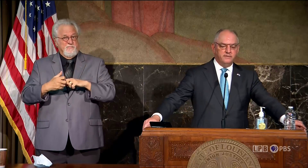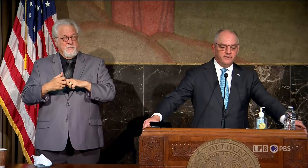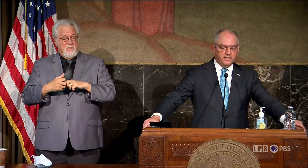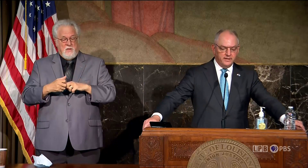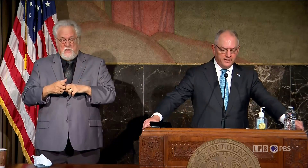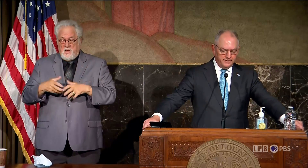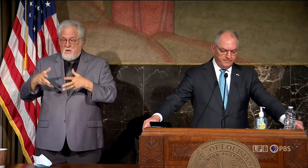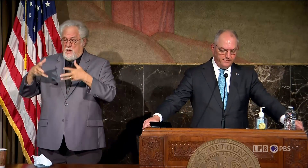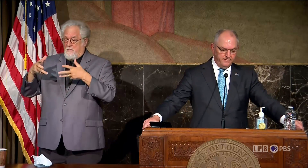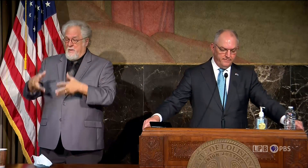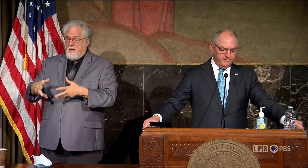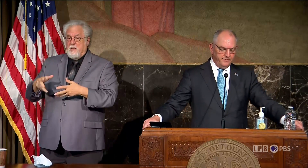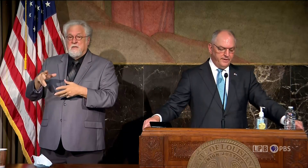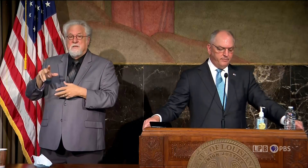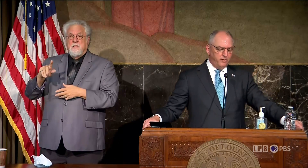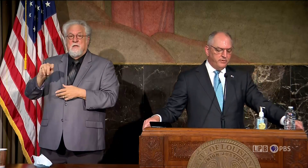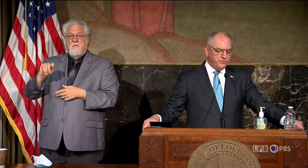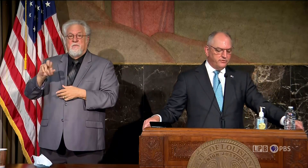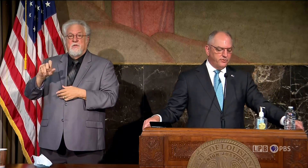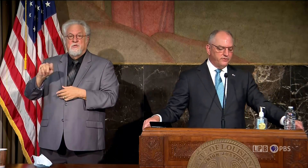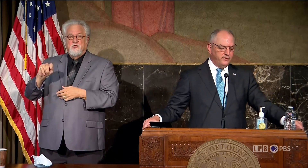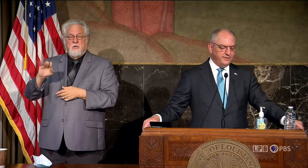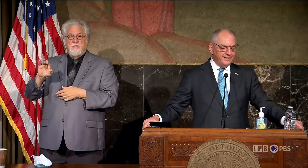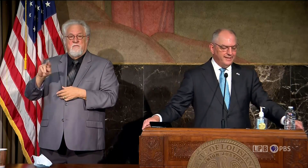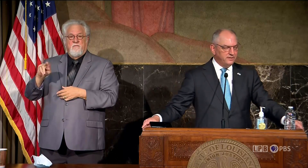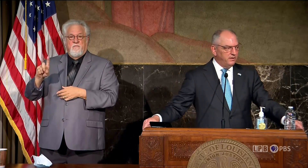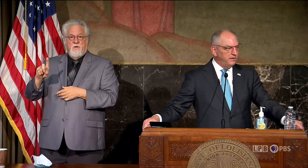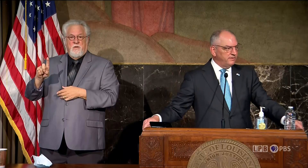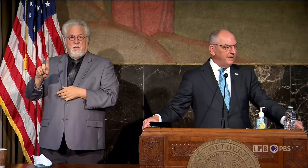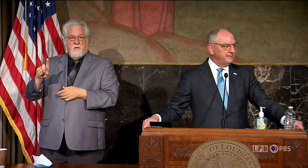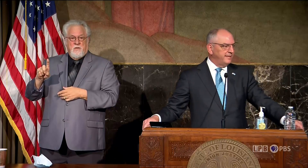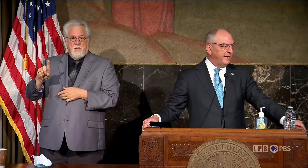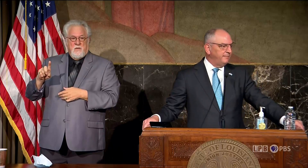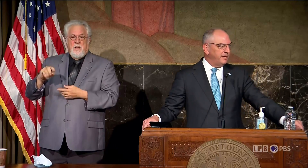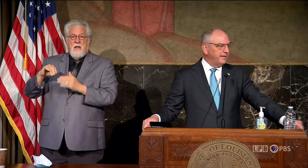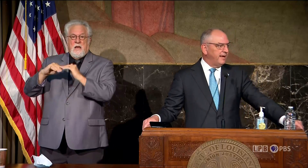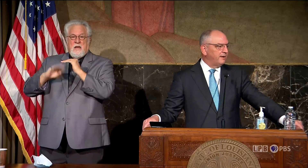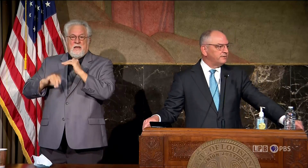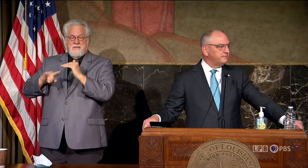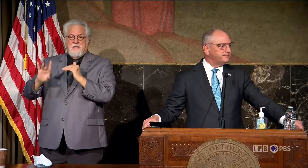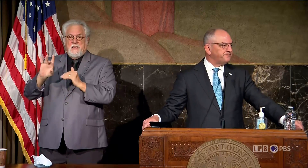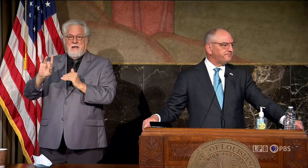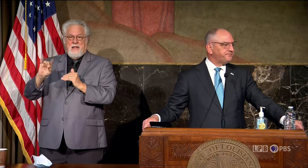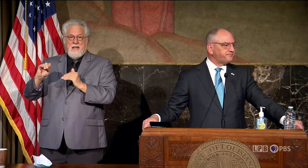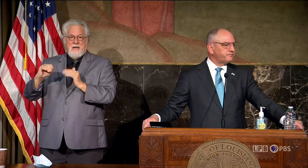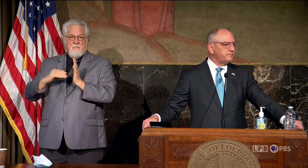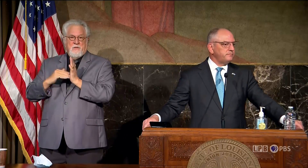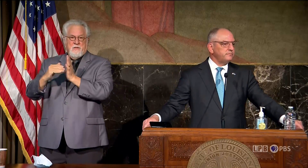balance of the unemployment insurance trust fund today is less than $80 million.